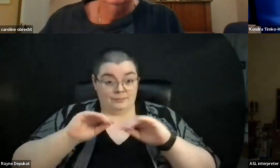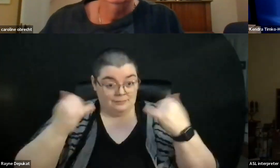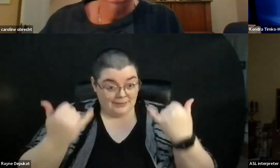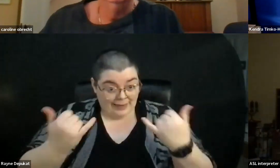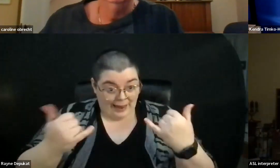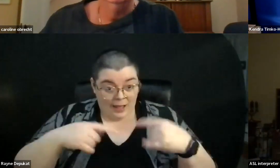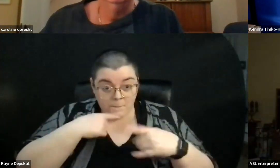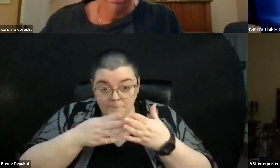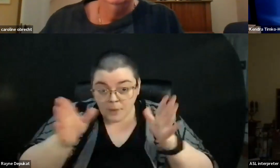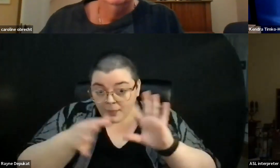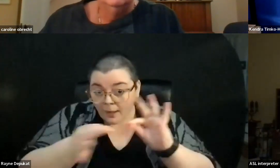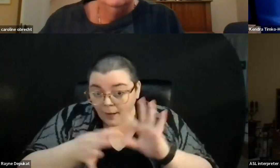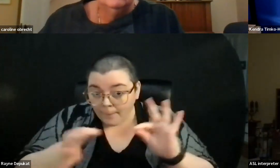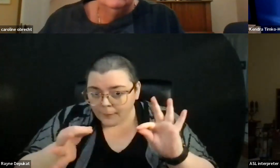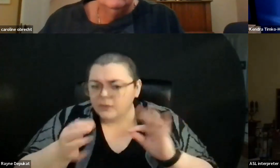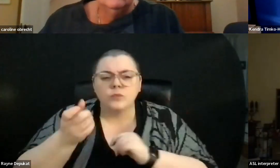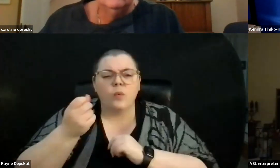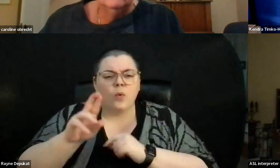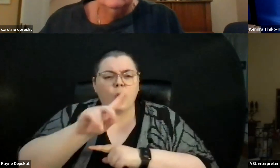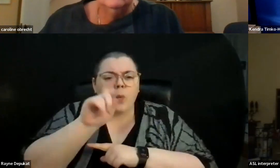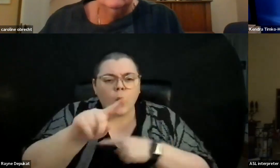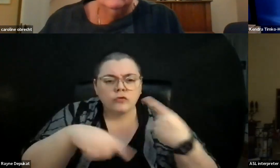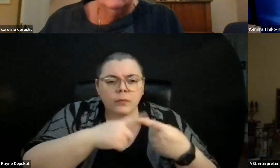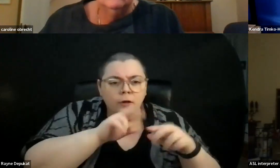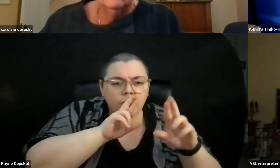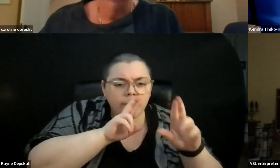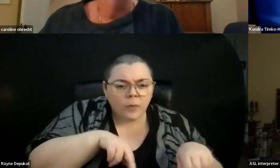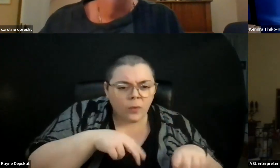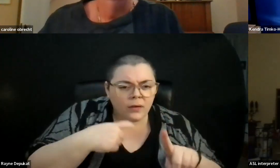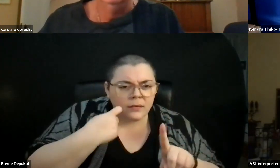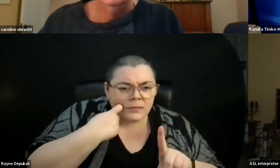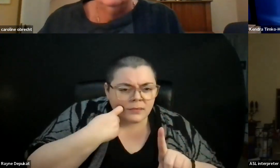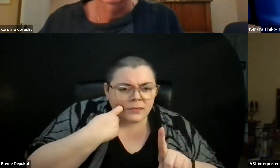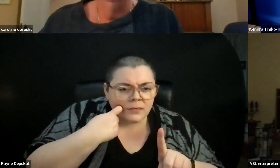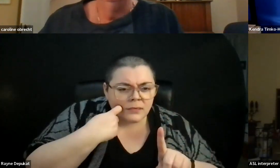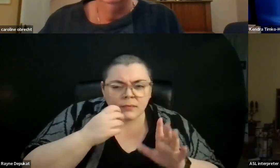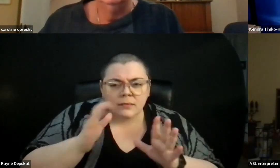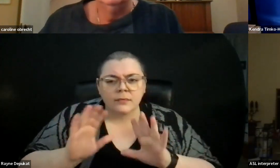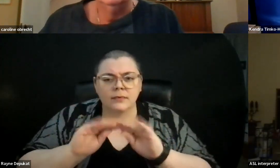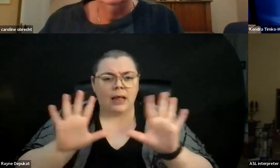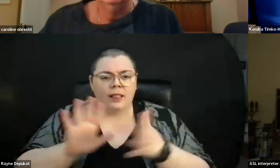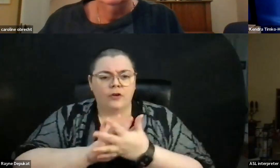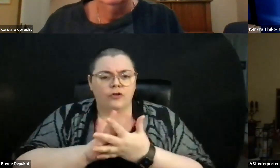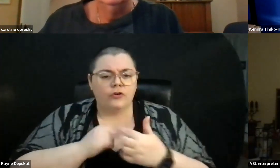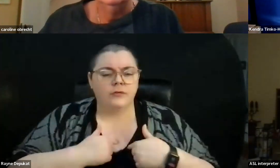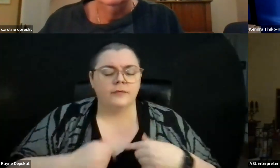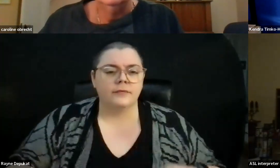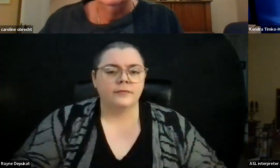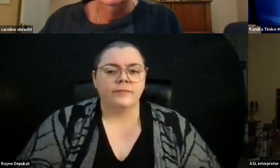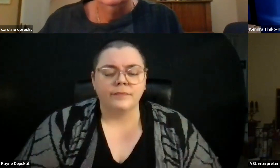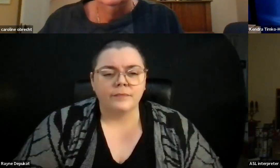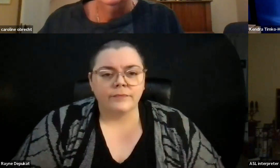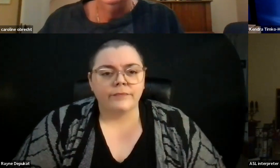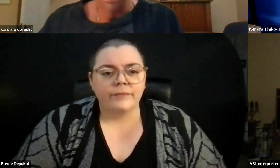I want to clarify. Are we talking about the public comment period now, or are we having questions specifically about Ernest's